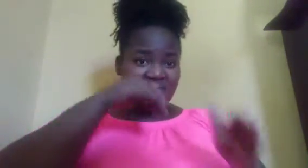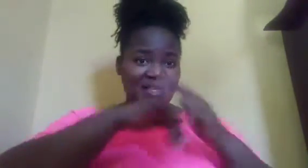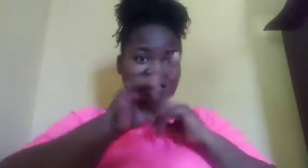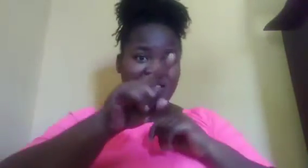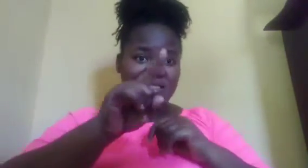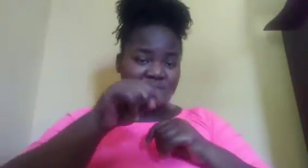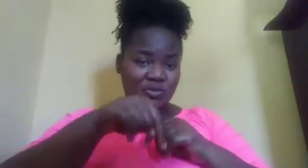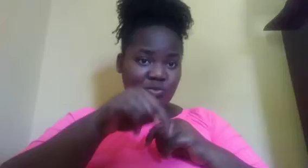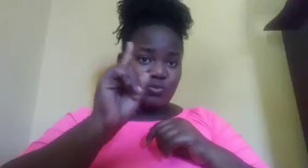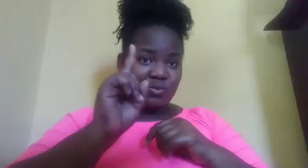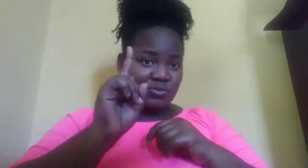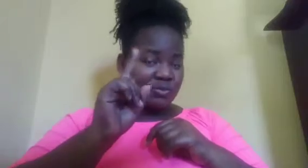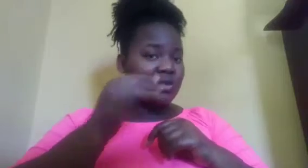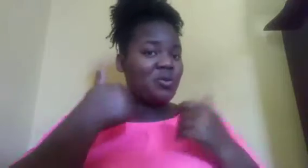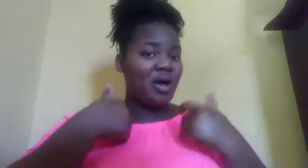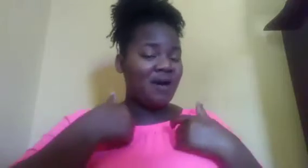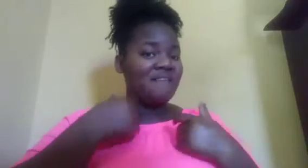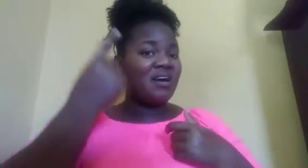So you can see that it has a half.